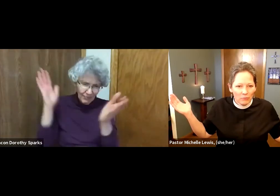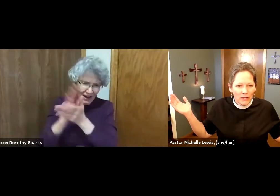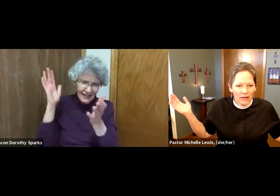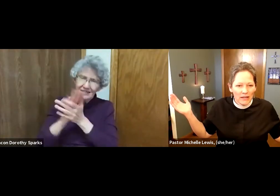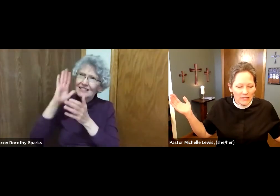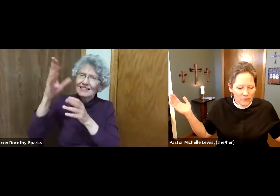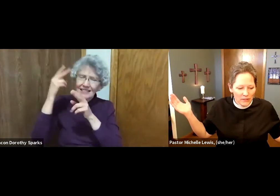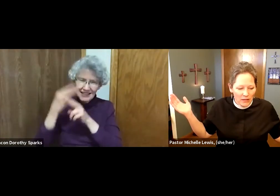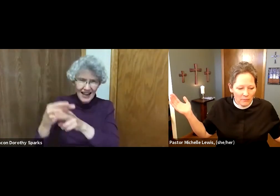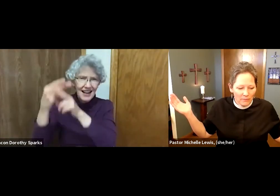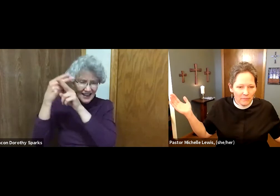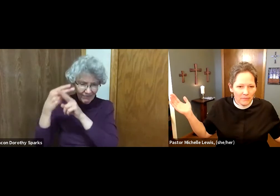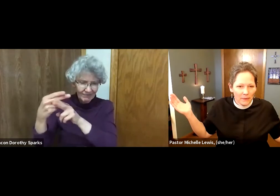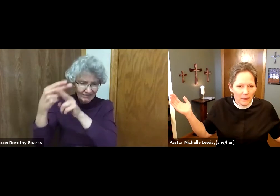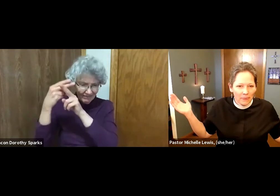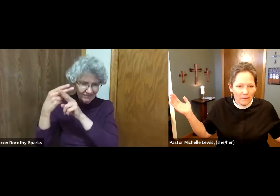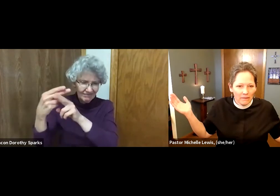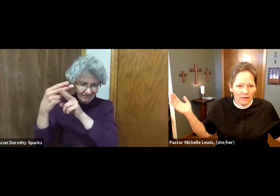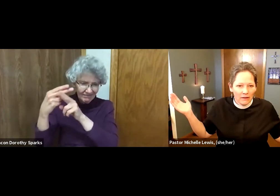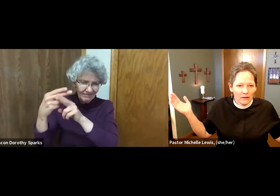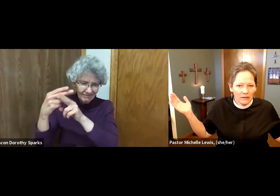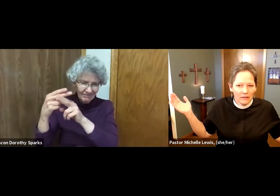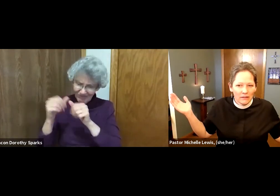We praise your name